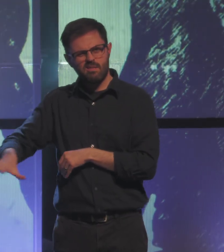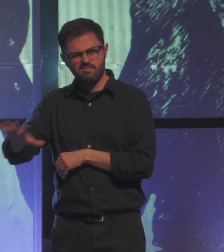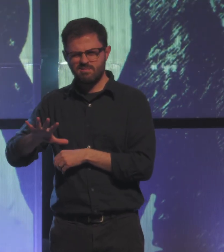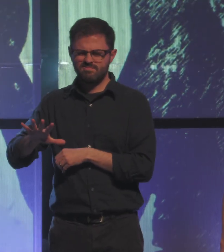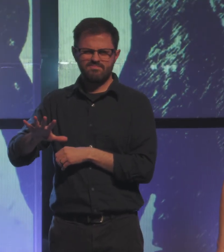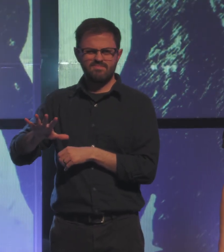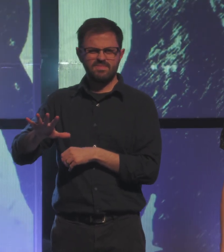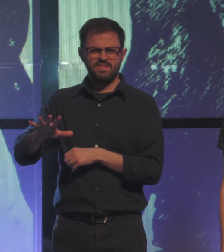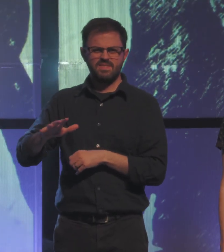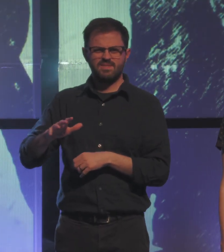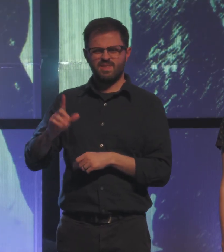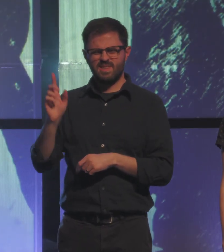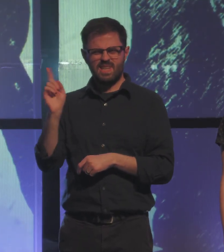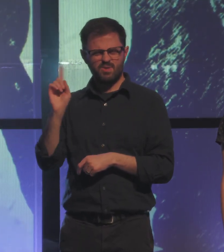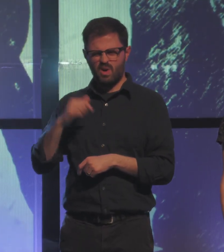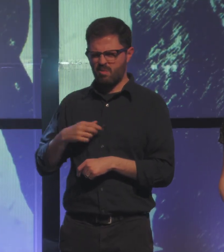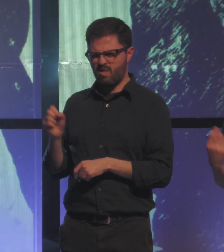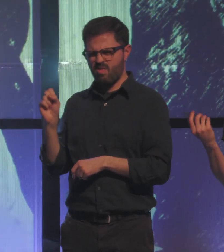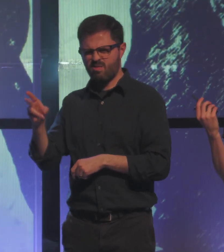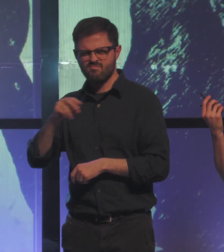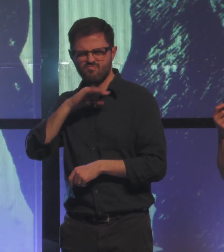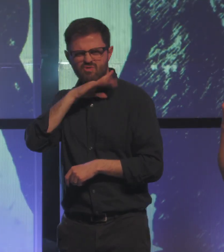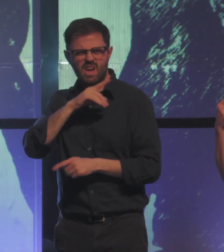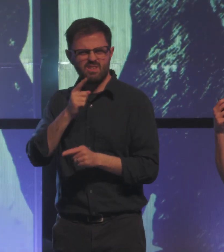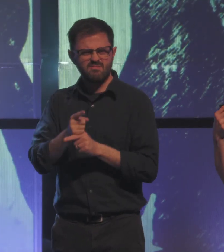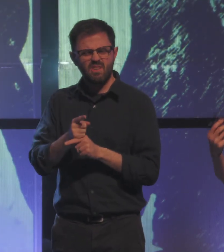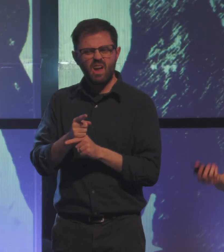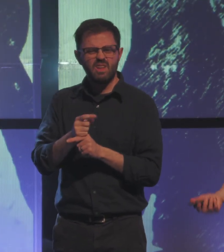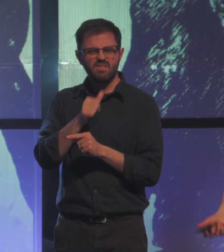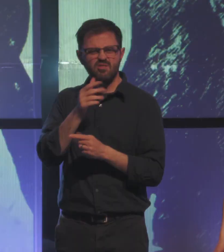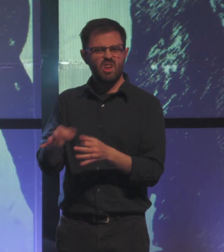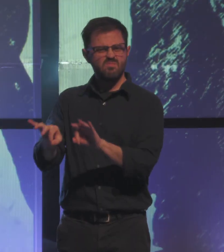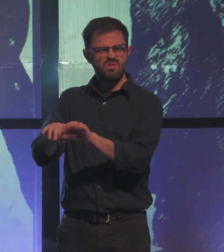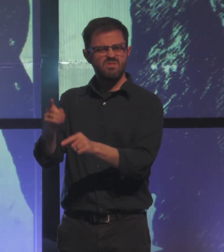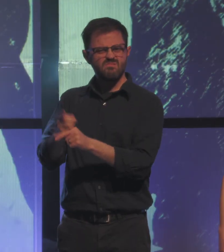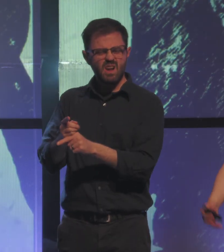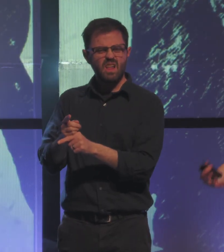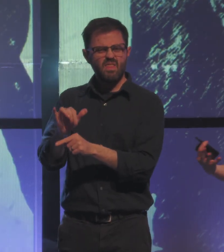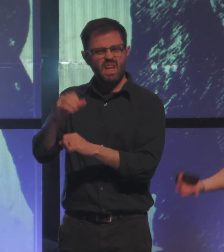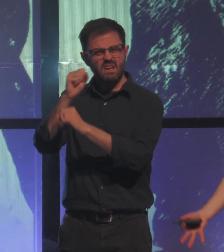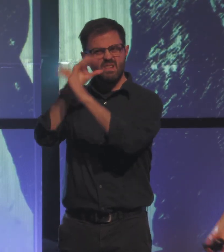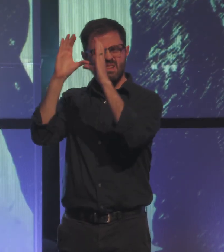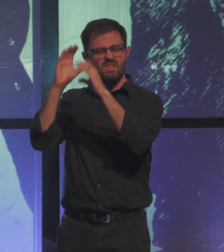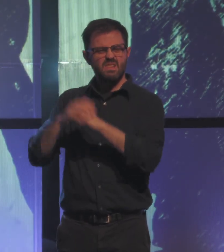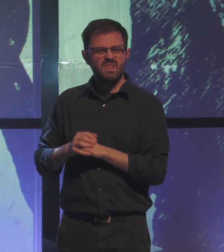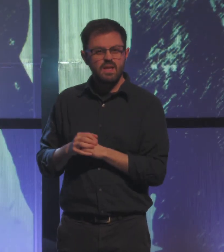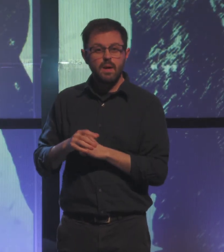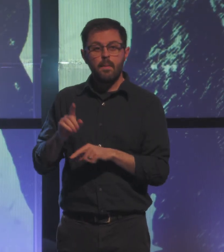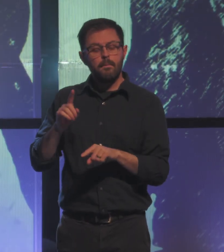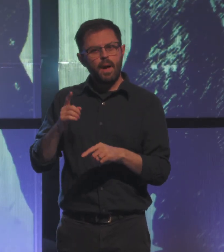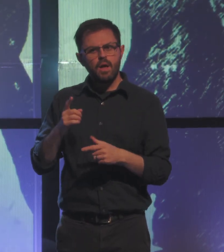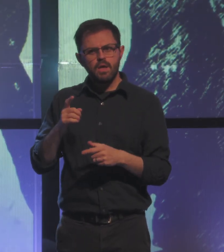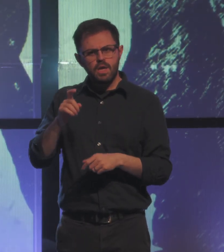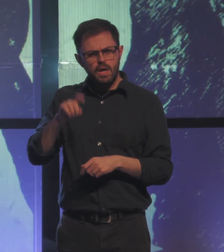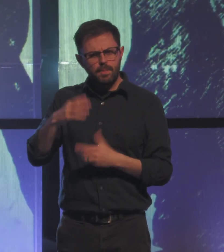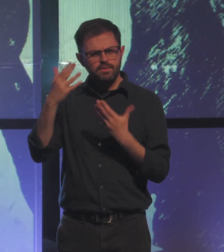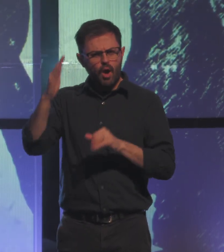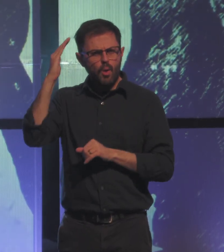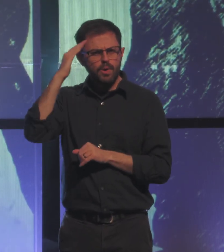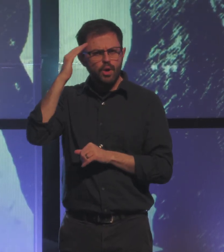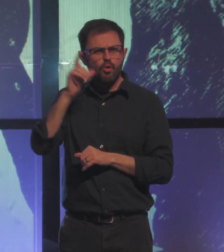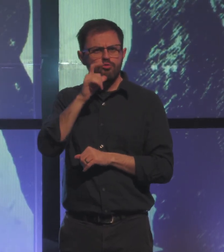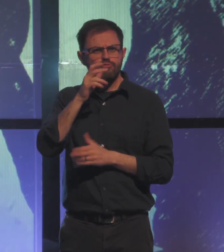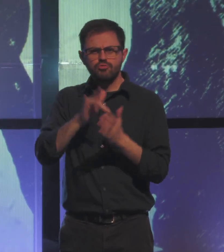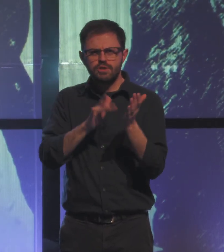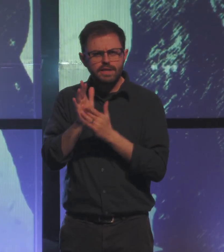it aside. But he must have heard about Jesus, right? Because when Jesus came around, all of a sudden he cries